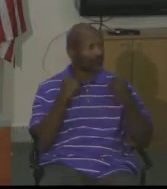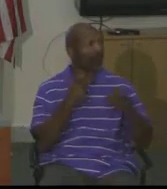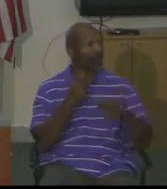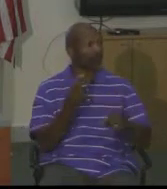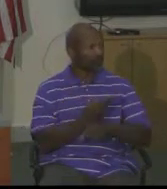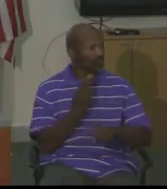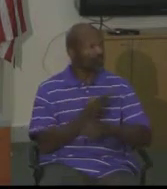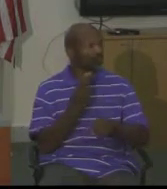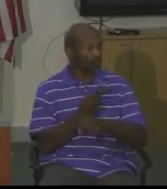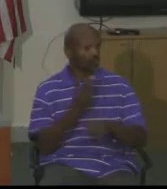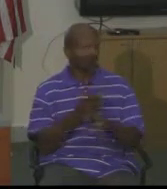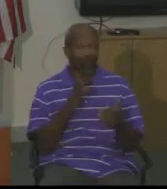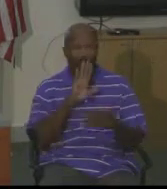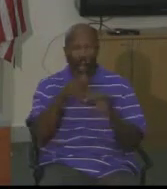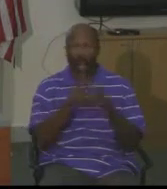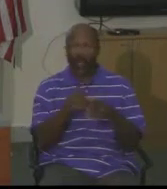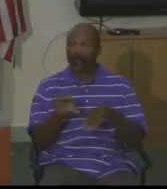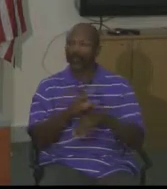strong.